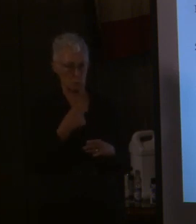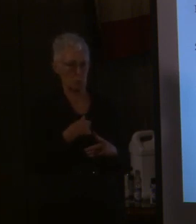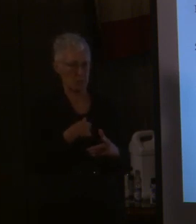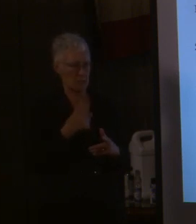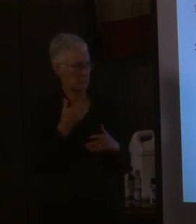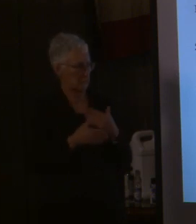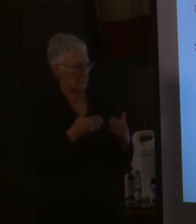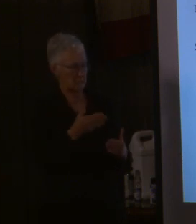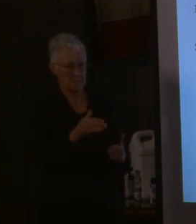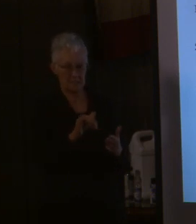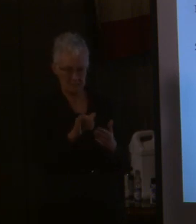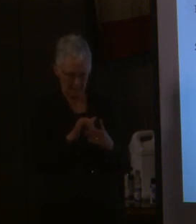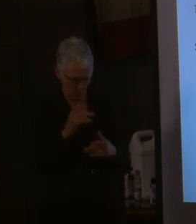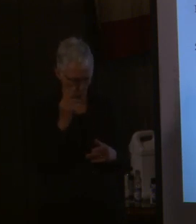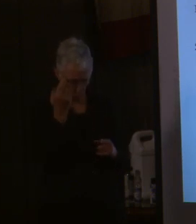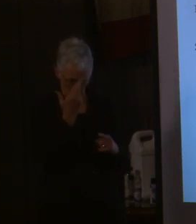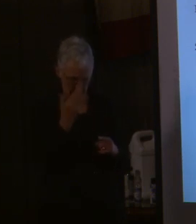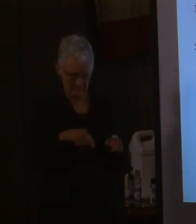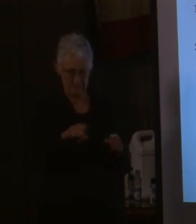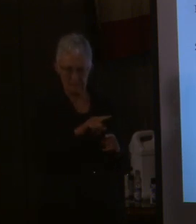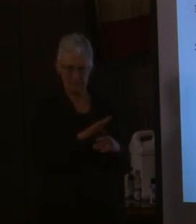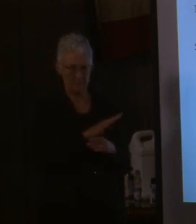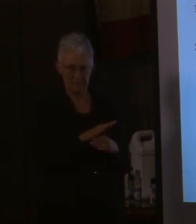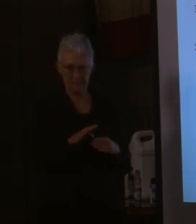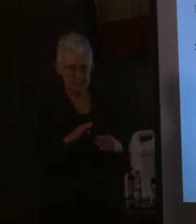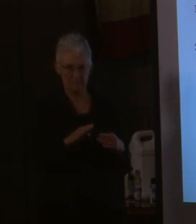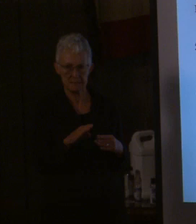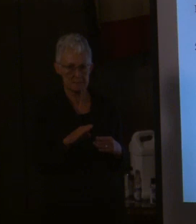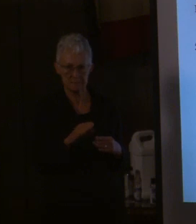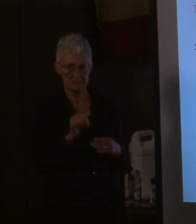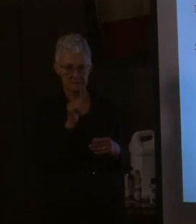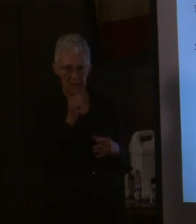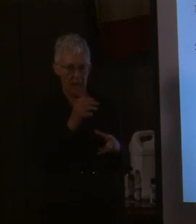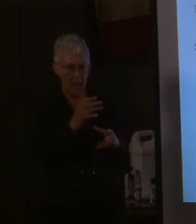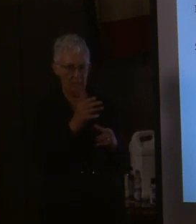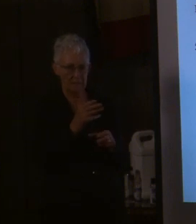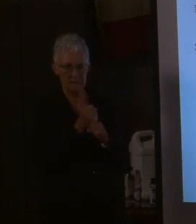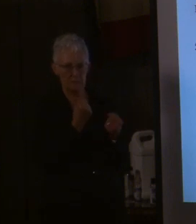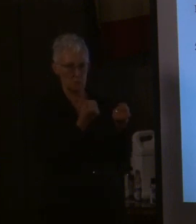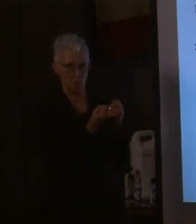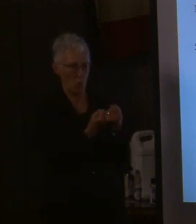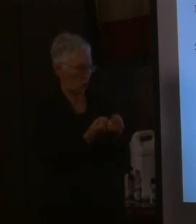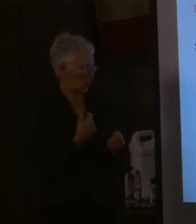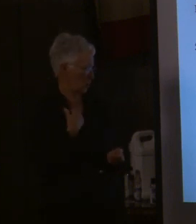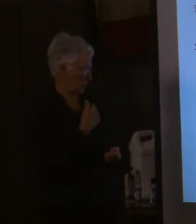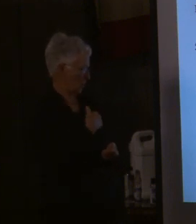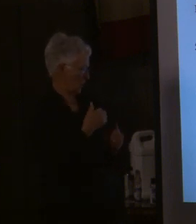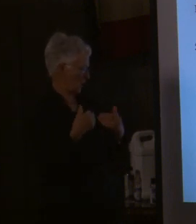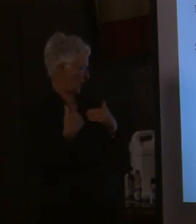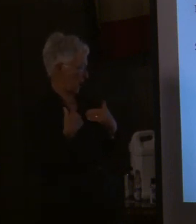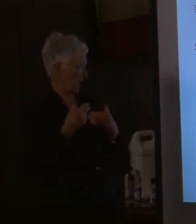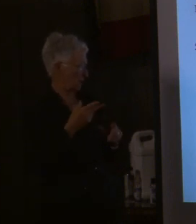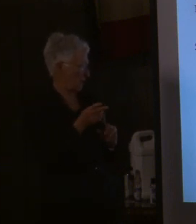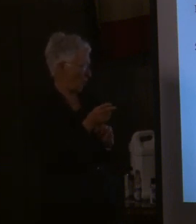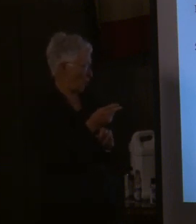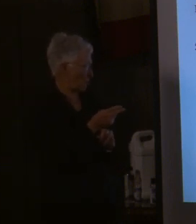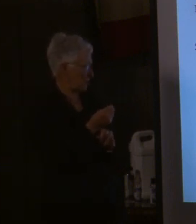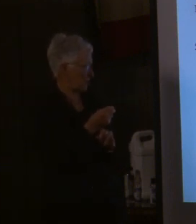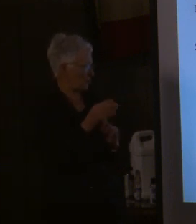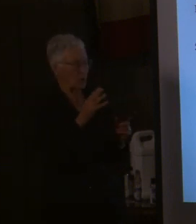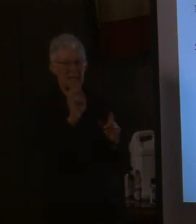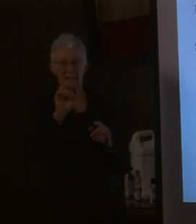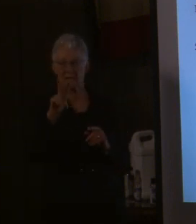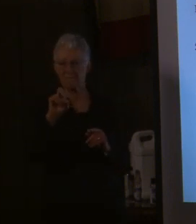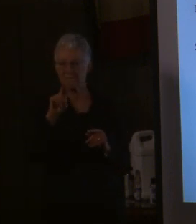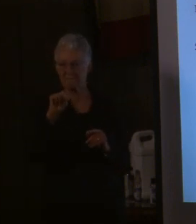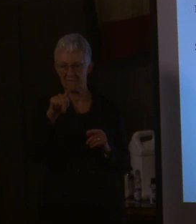been disproportionately impacted is going to be our event centers and sports arenas. We've set out $20 million out of the new funding to be able